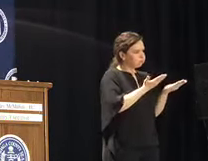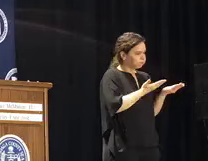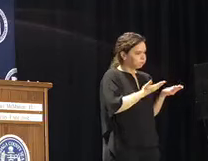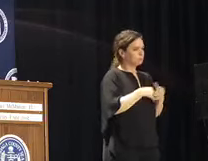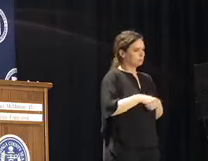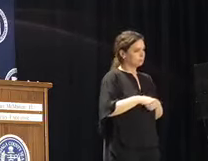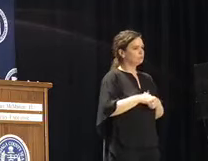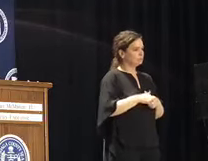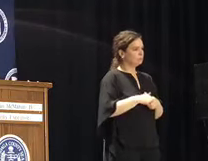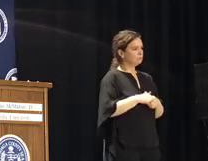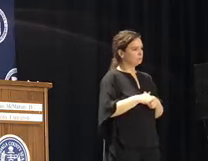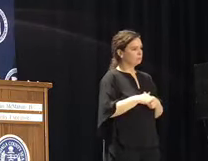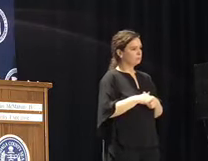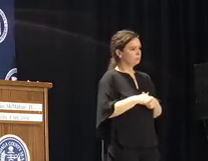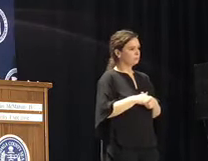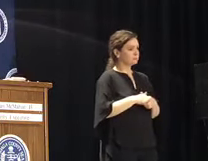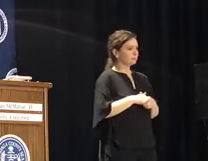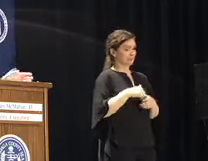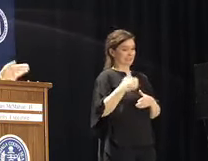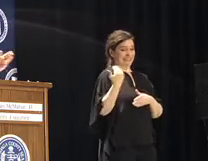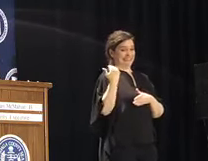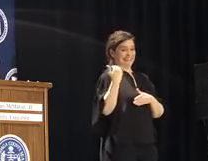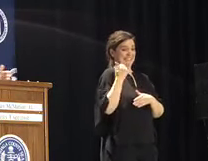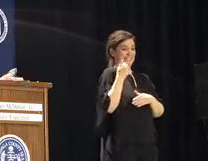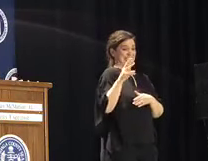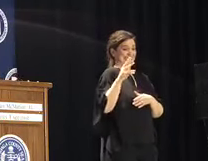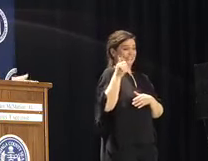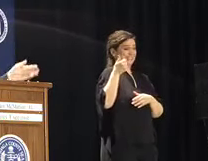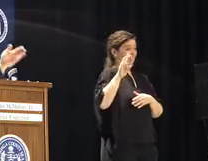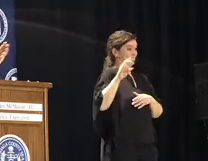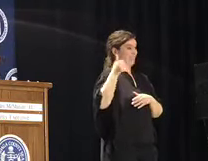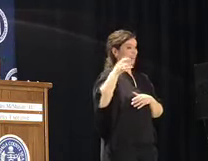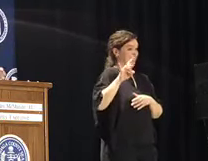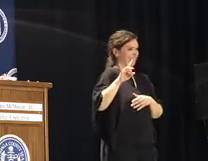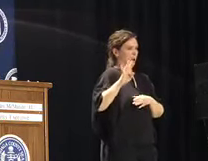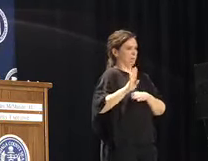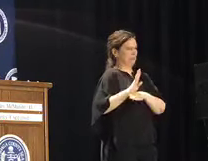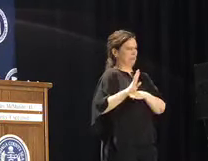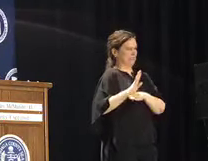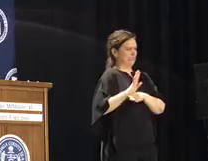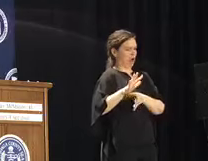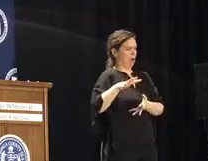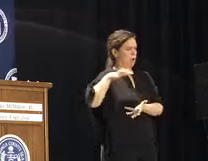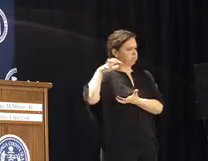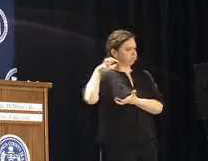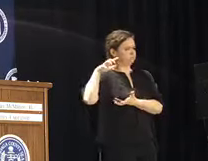at the testing triage site is being addressed. Many of these cases are now getting back in.